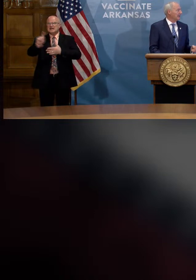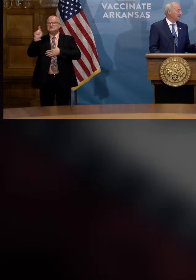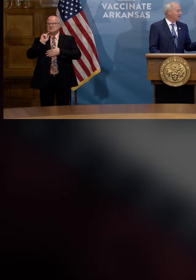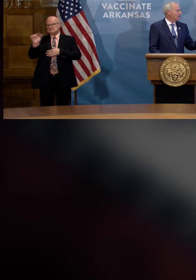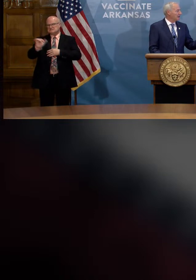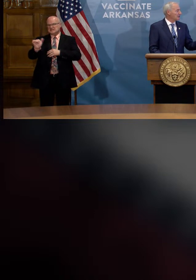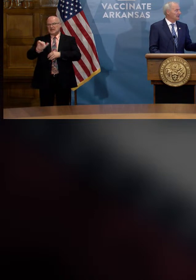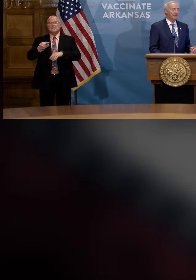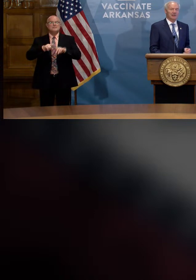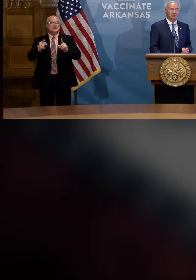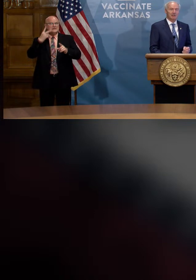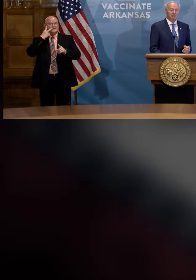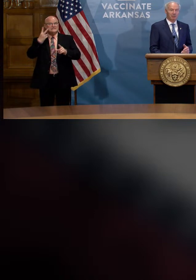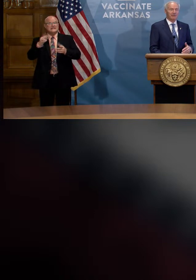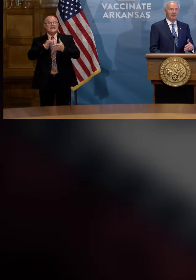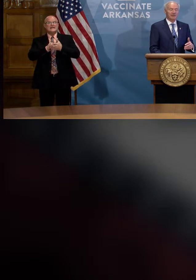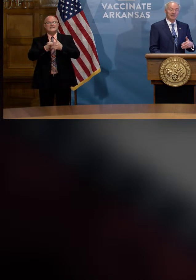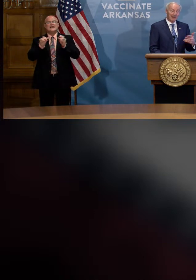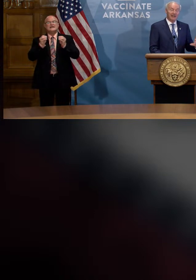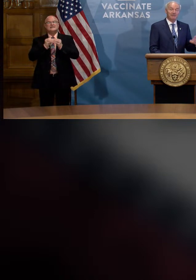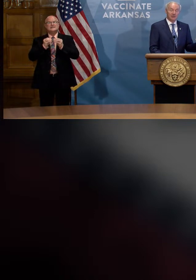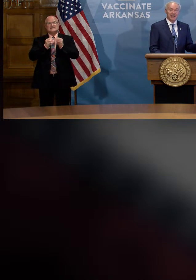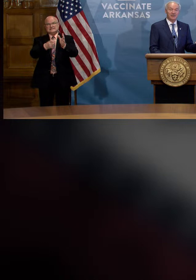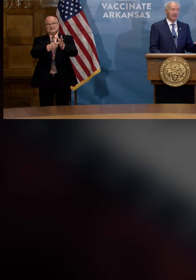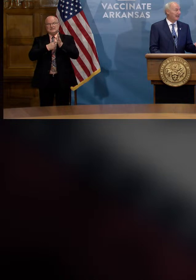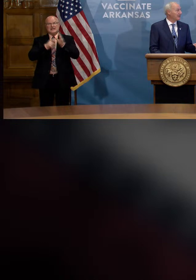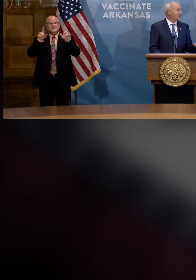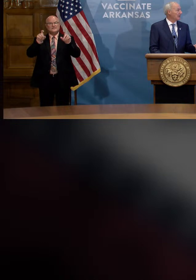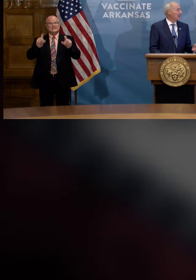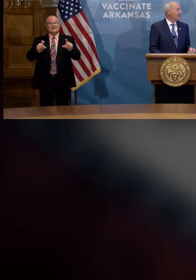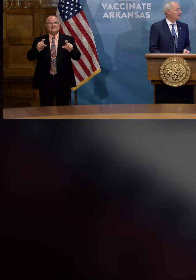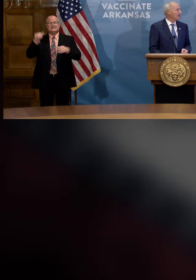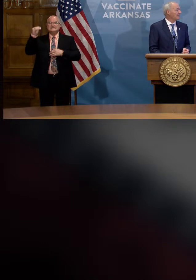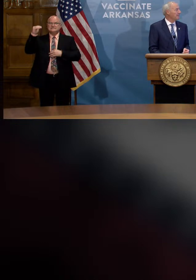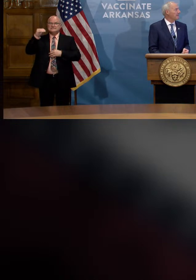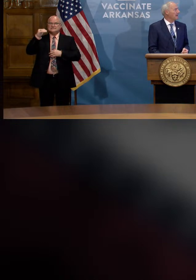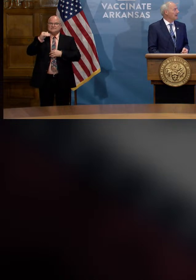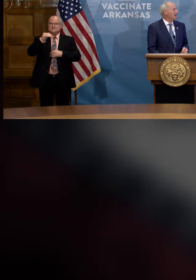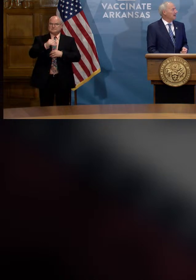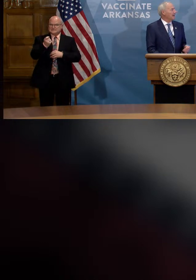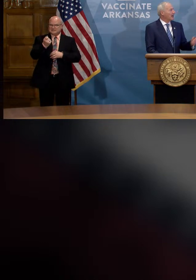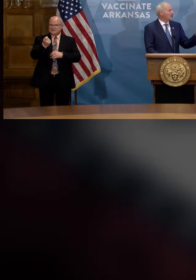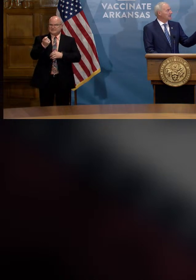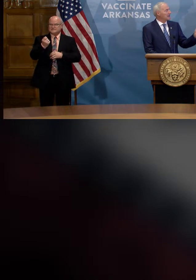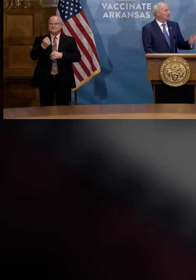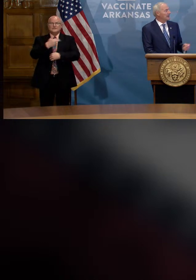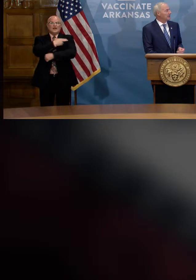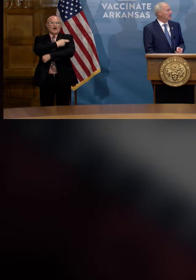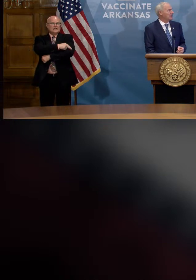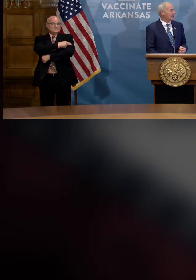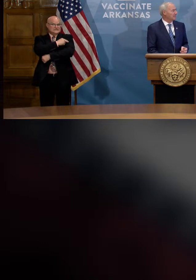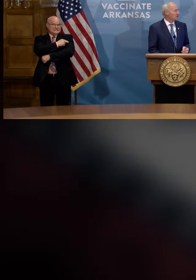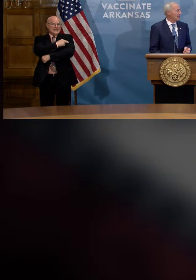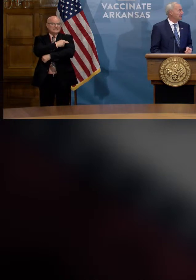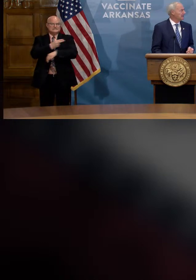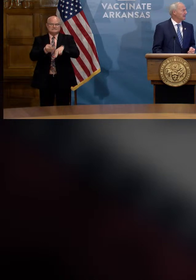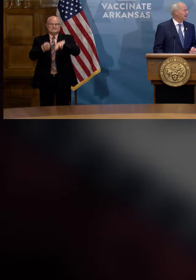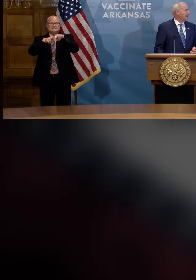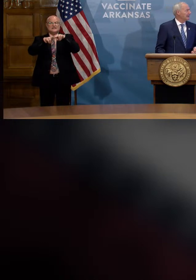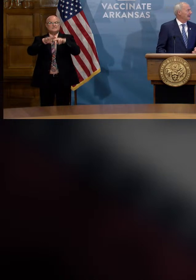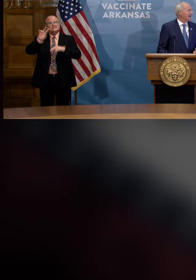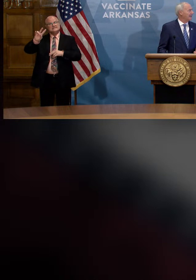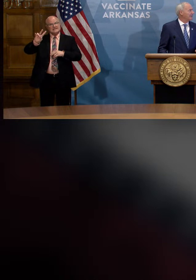week, but you can see that it's much more, the demand for testing has declined some. Hospitalizations is up